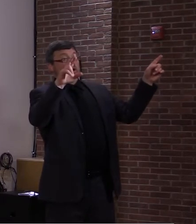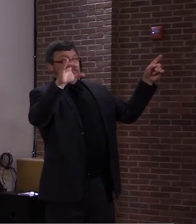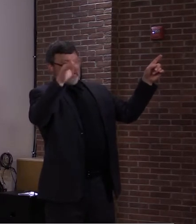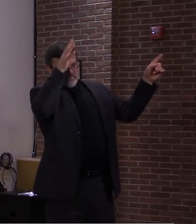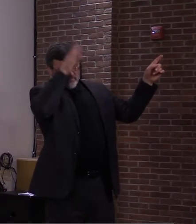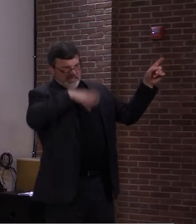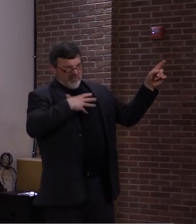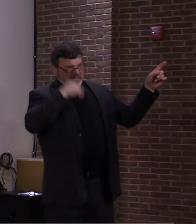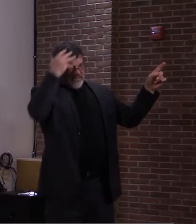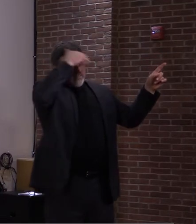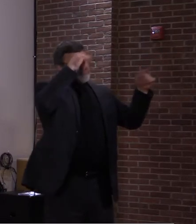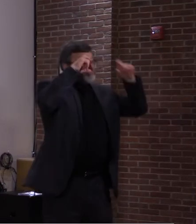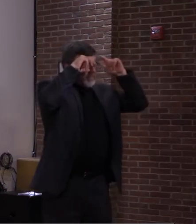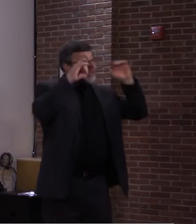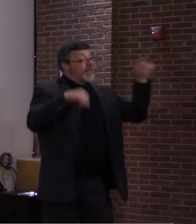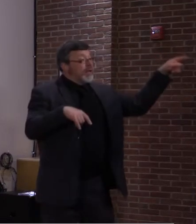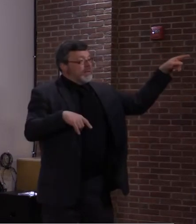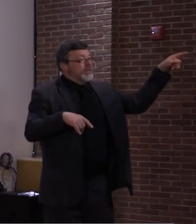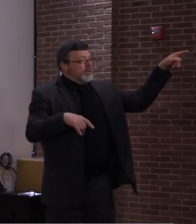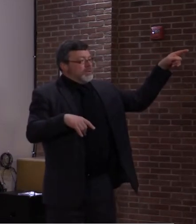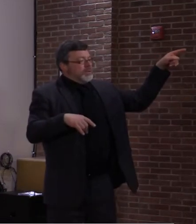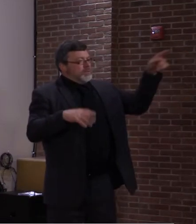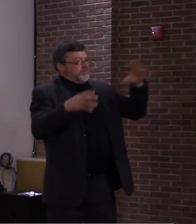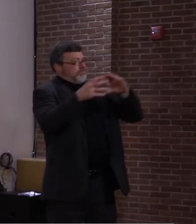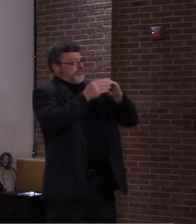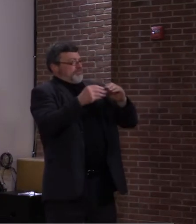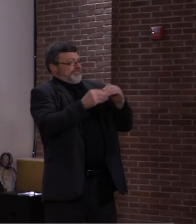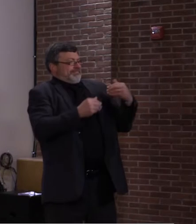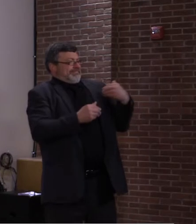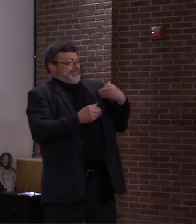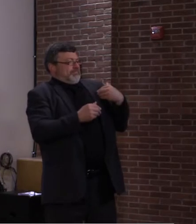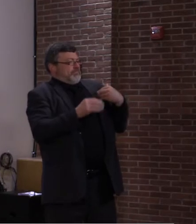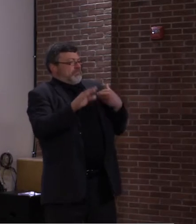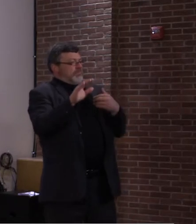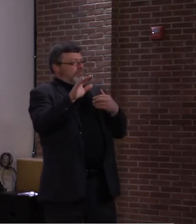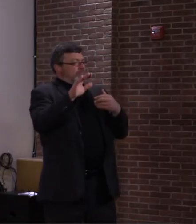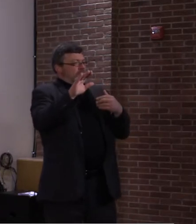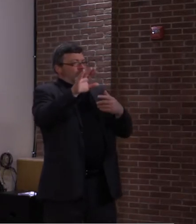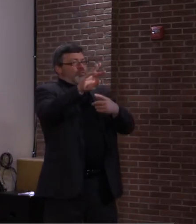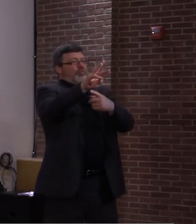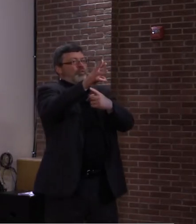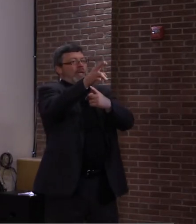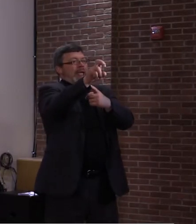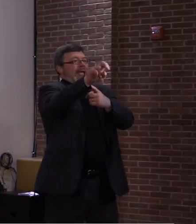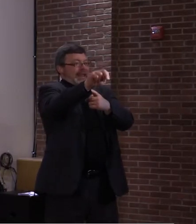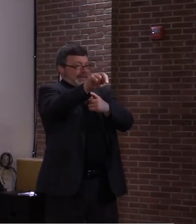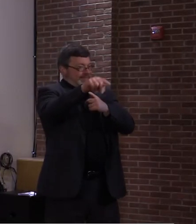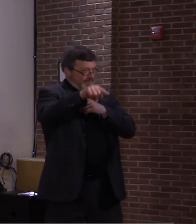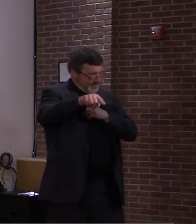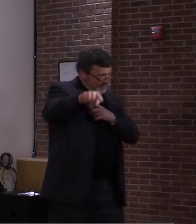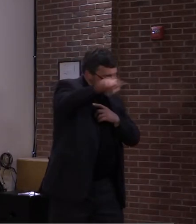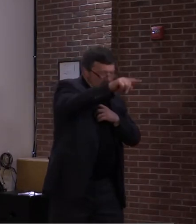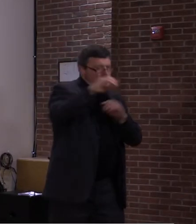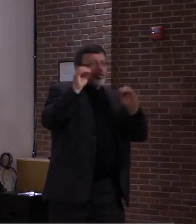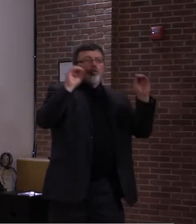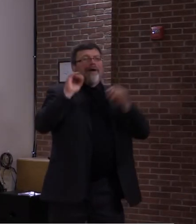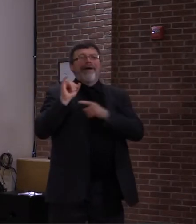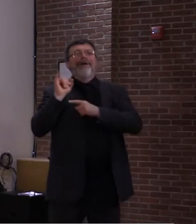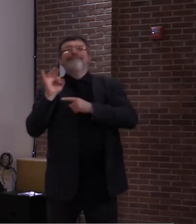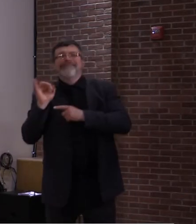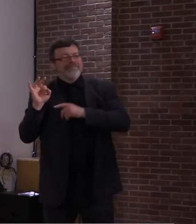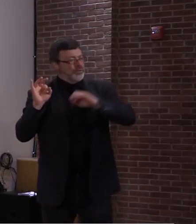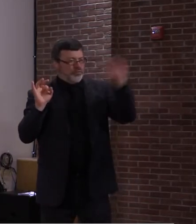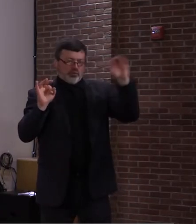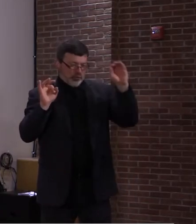said something very similar, said, you know, we can't guarantee that no one in the country is going to get infected. People are going to